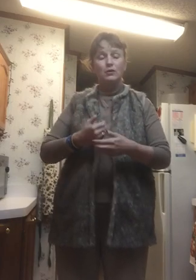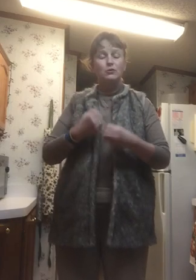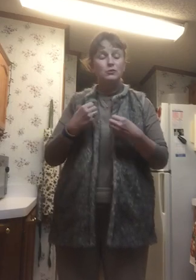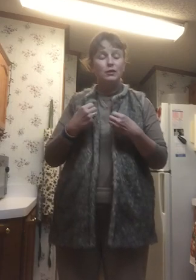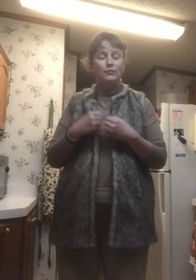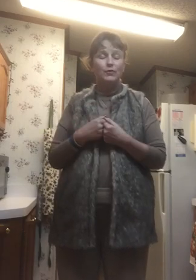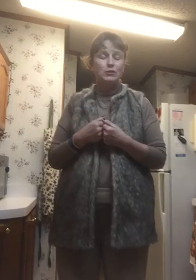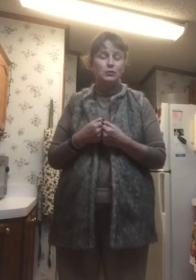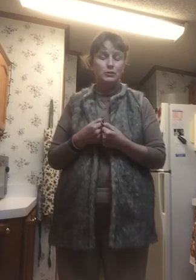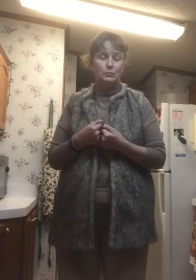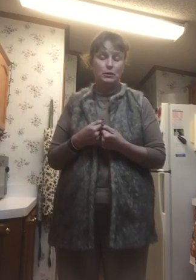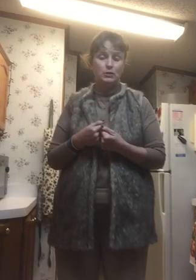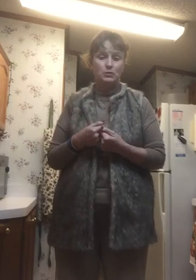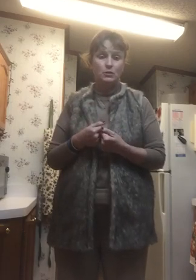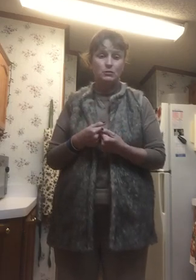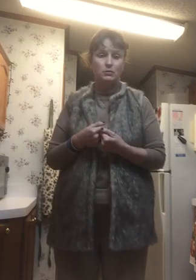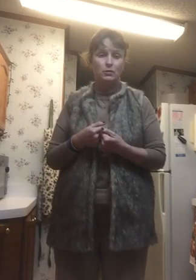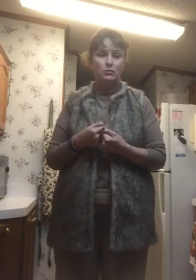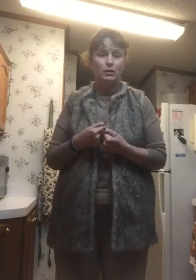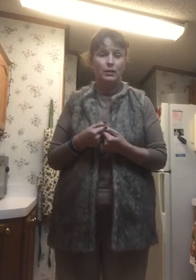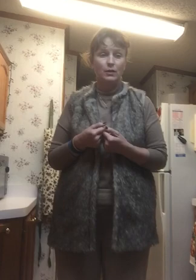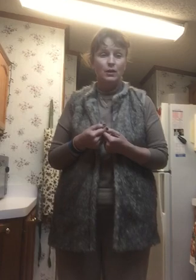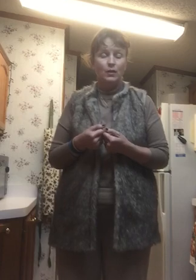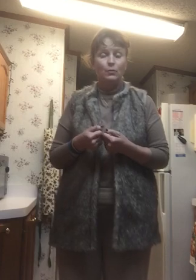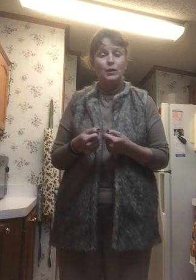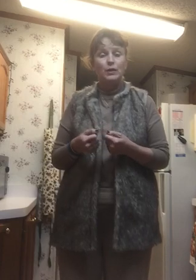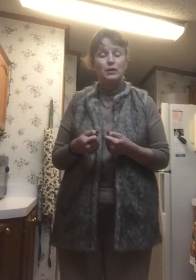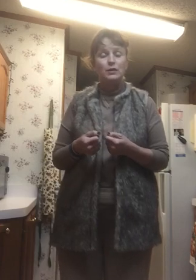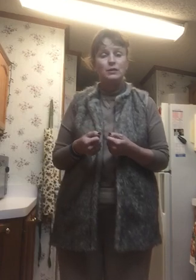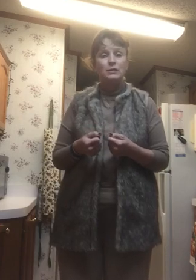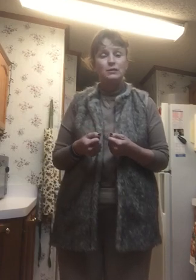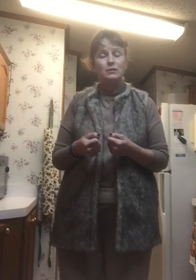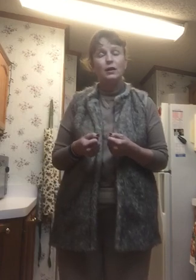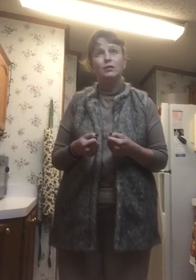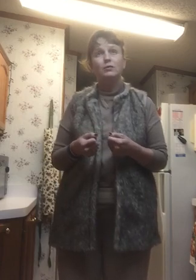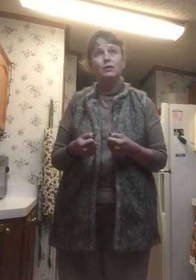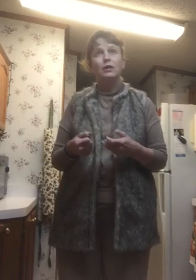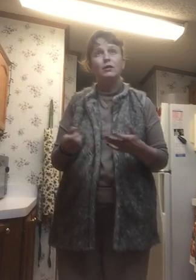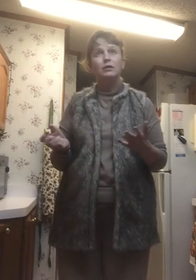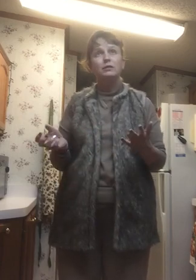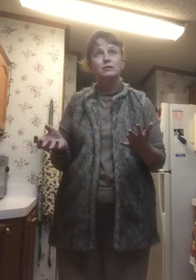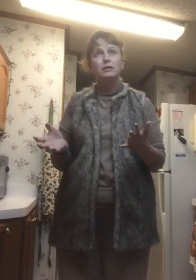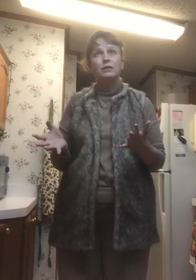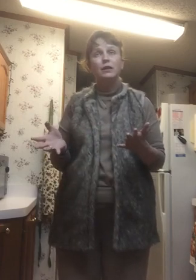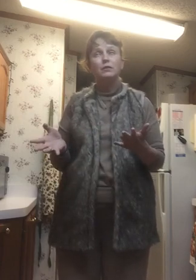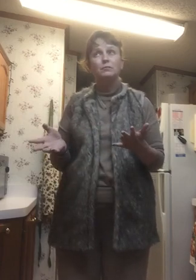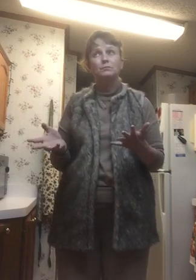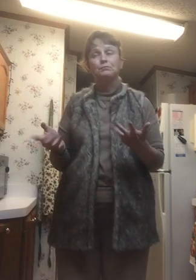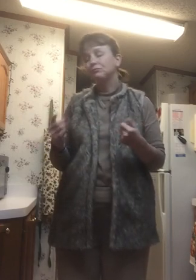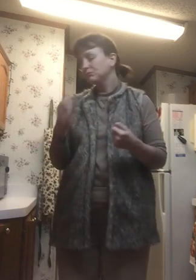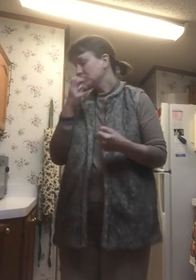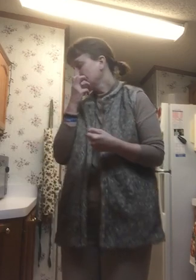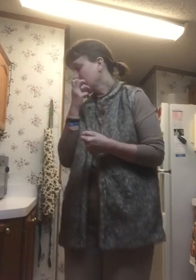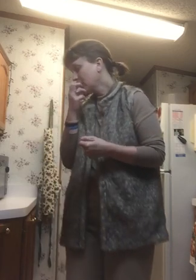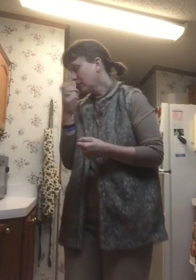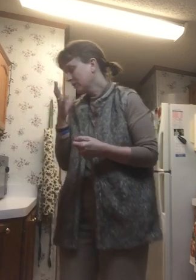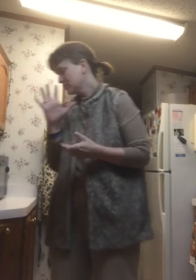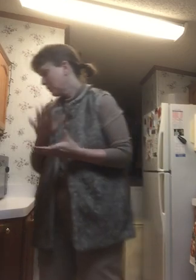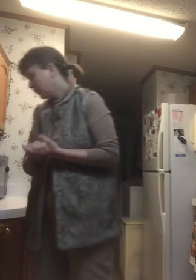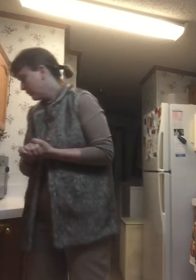Use a lot of facial expressions also, like when he is singing, there's a part,